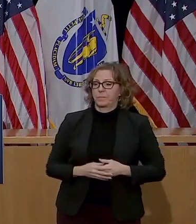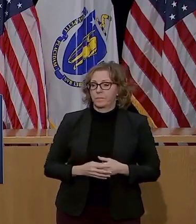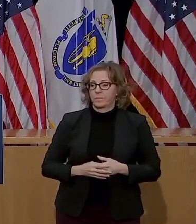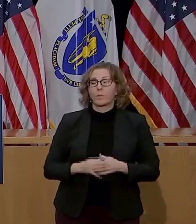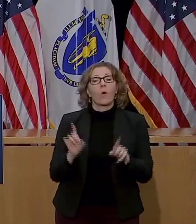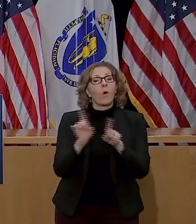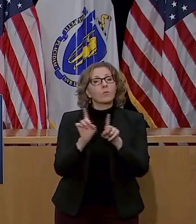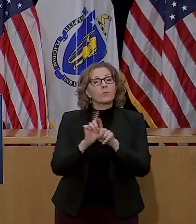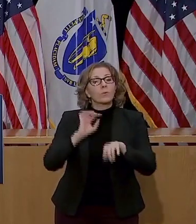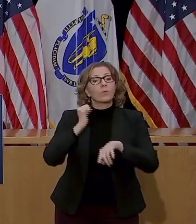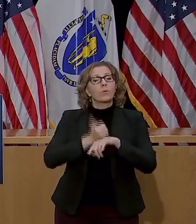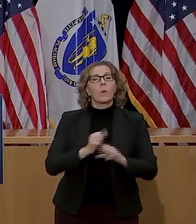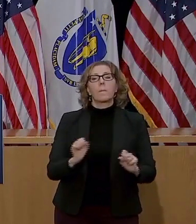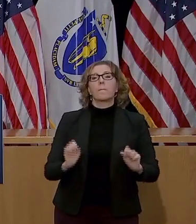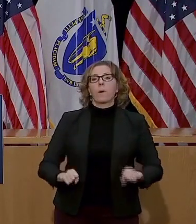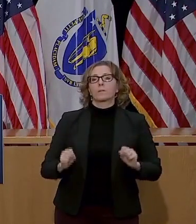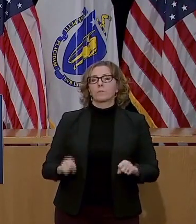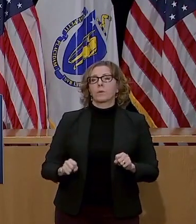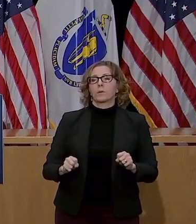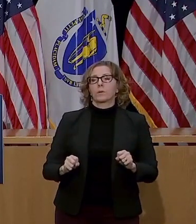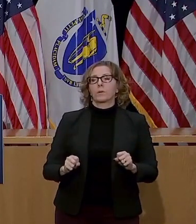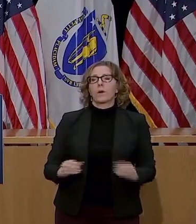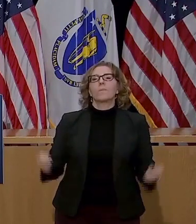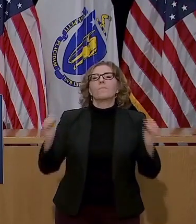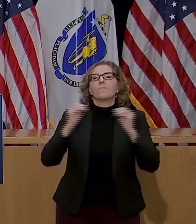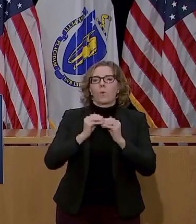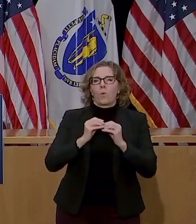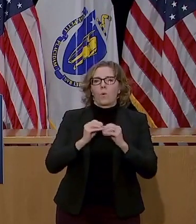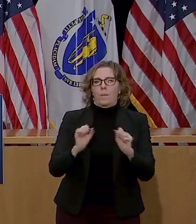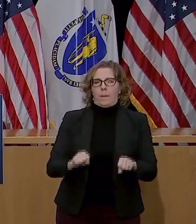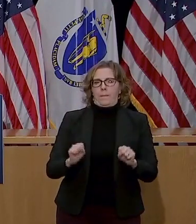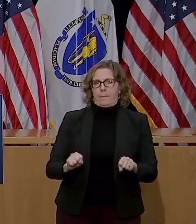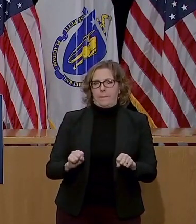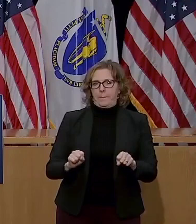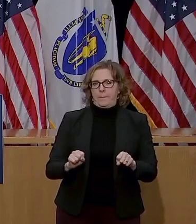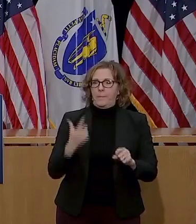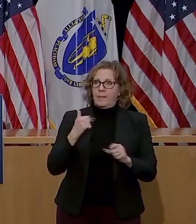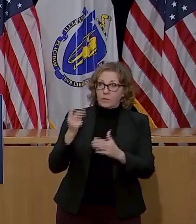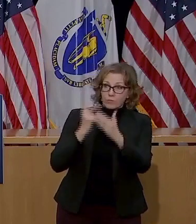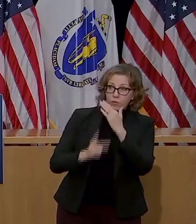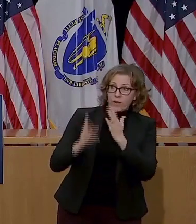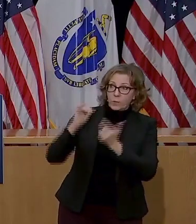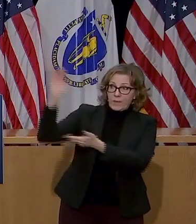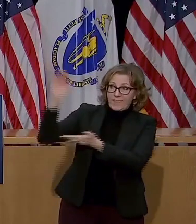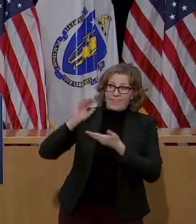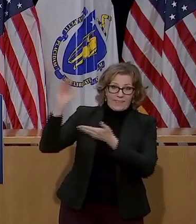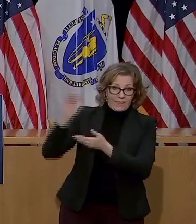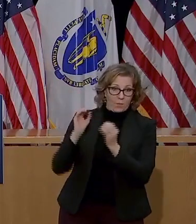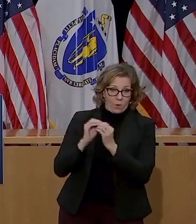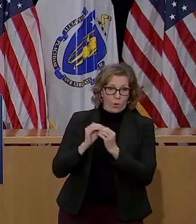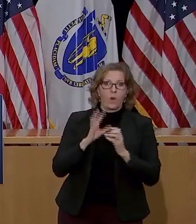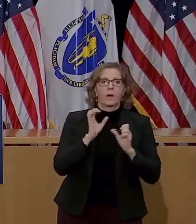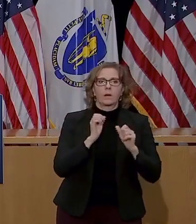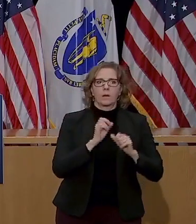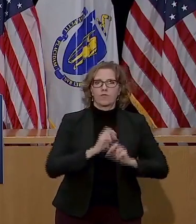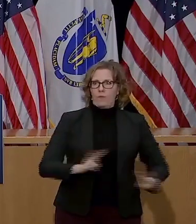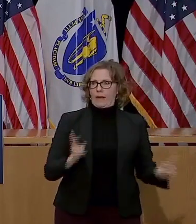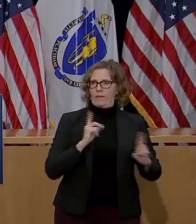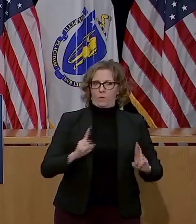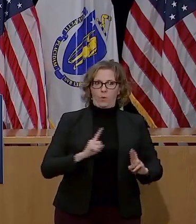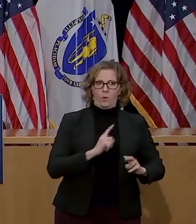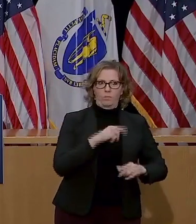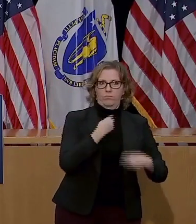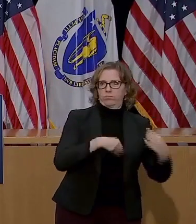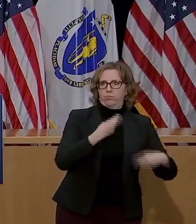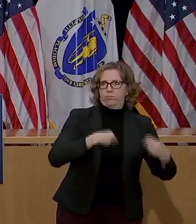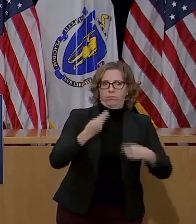doses than we are currently receiving or projecting to receive from the feds. What this means is if we continue to get the same